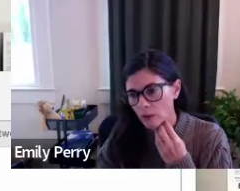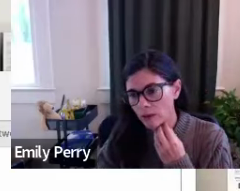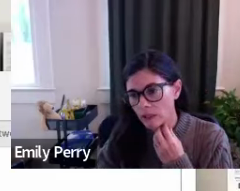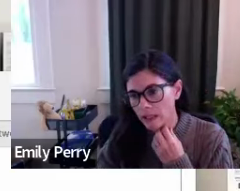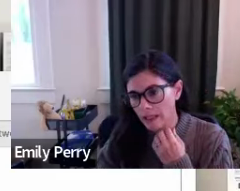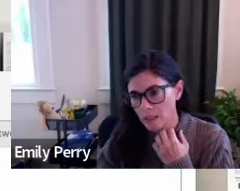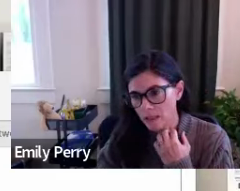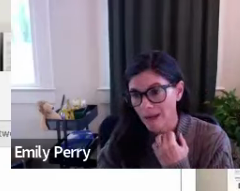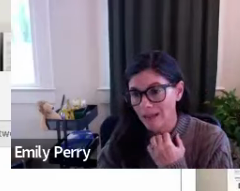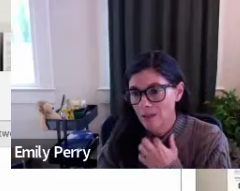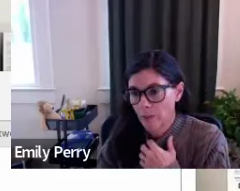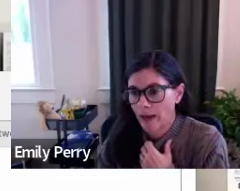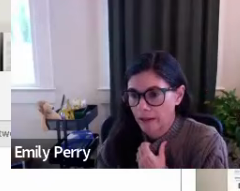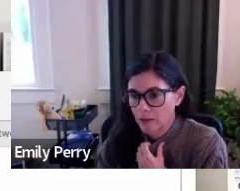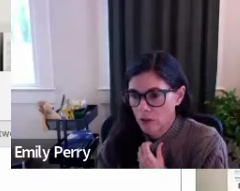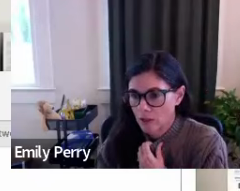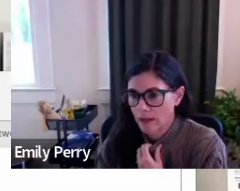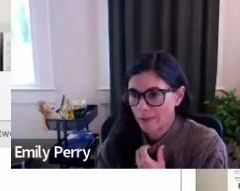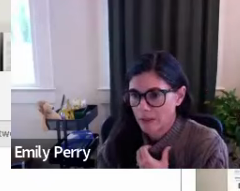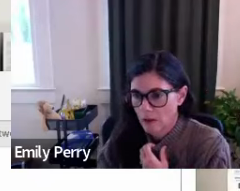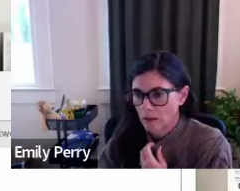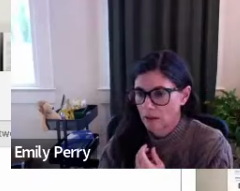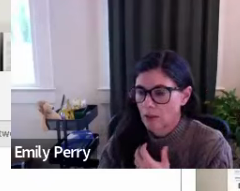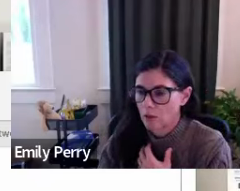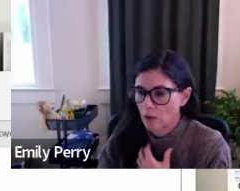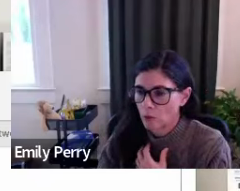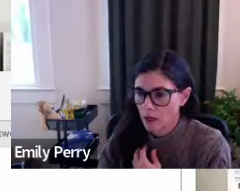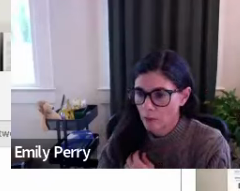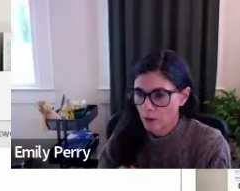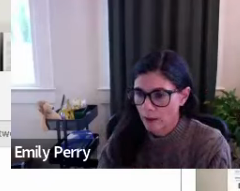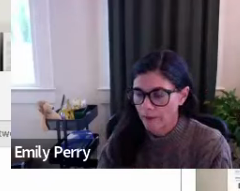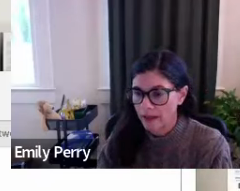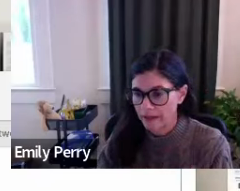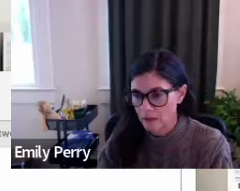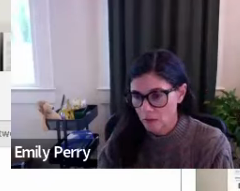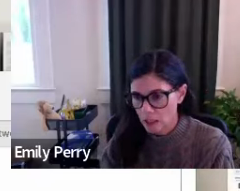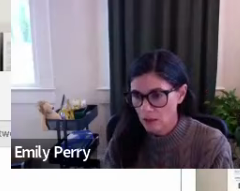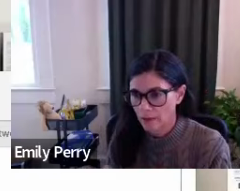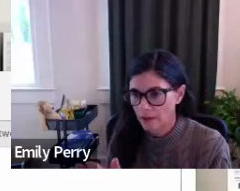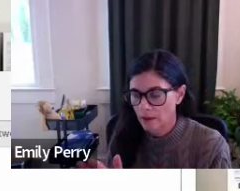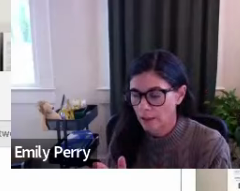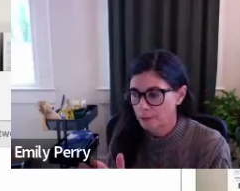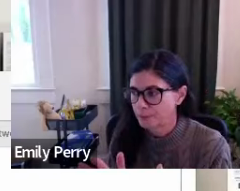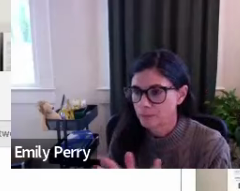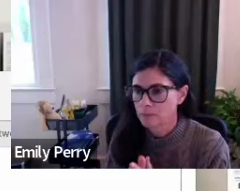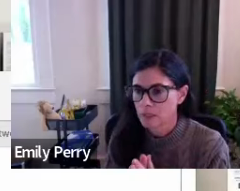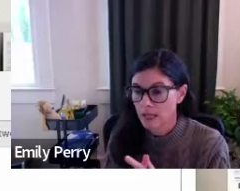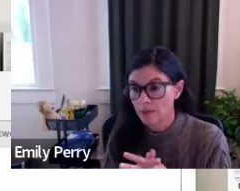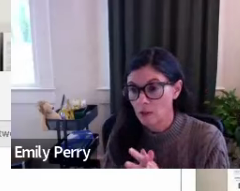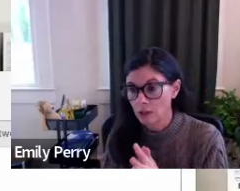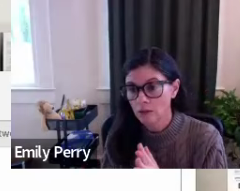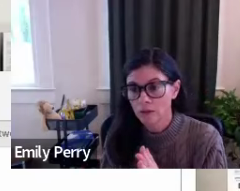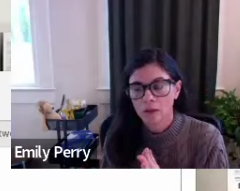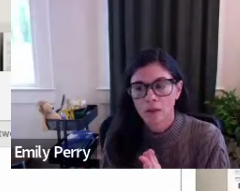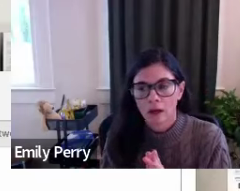going to be where the NMT maintenance package assignments are. So we'll talk more about that next week on the